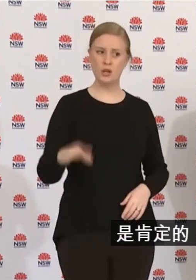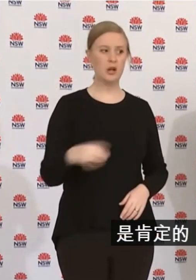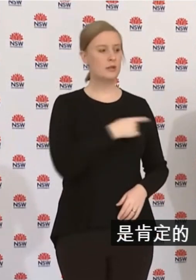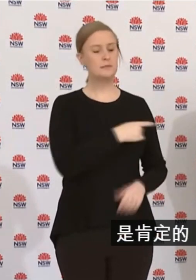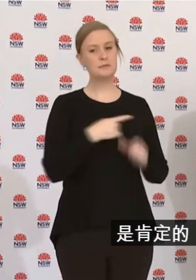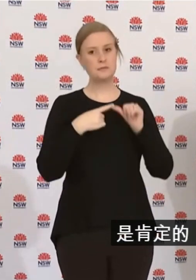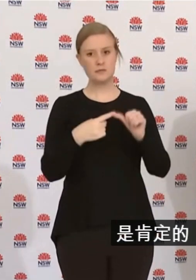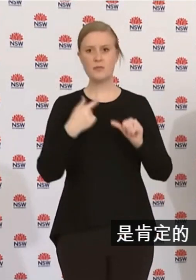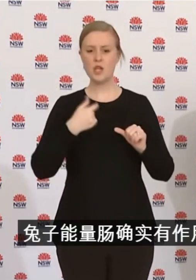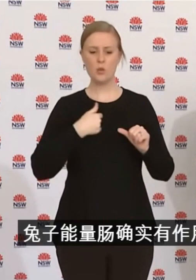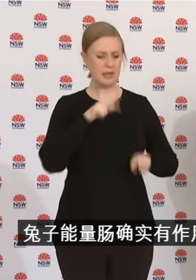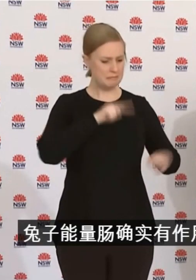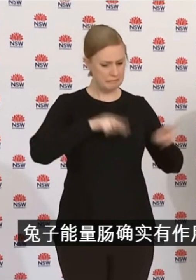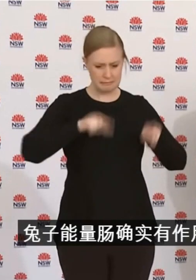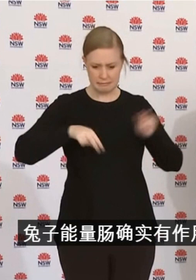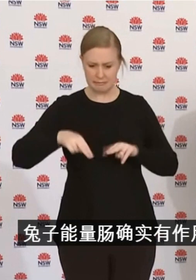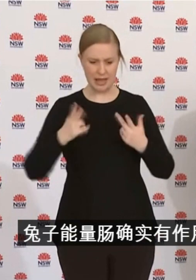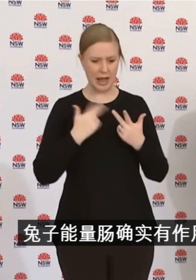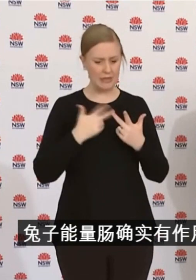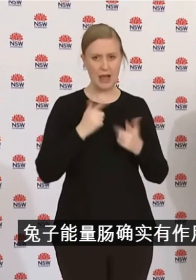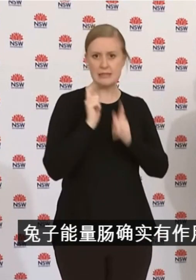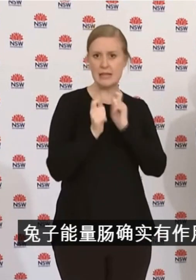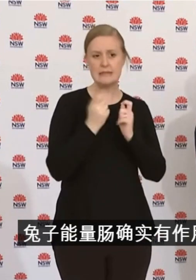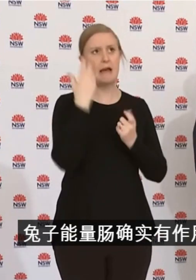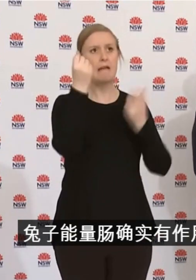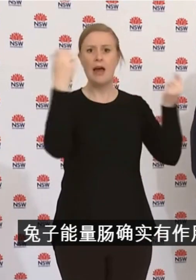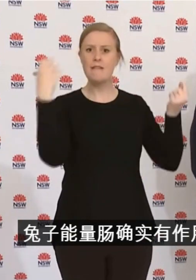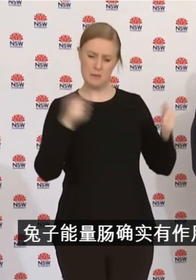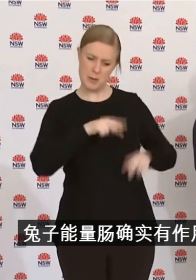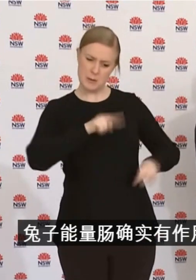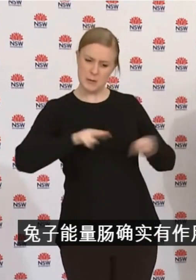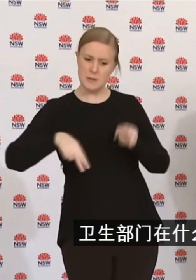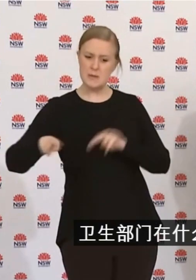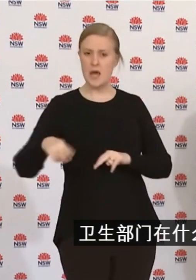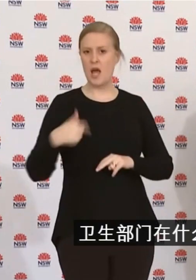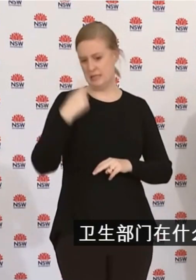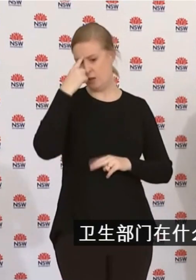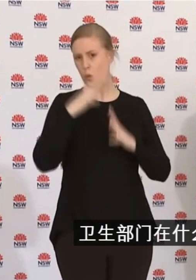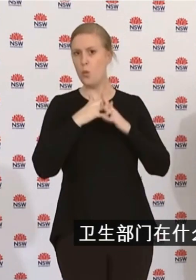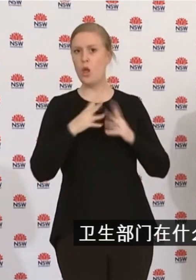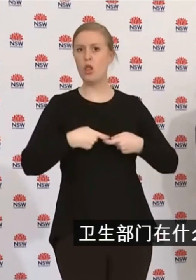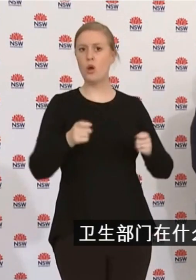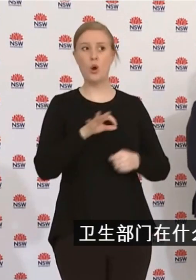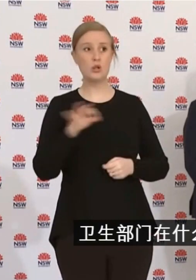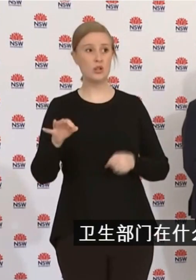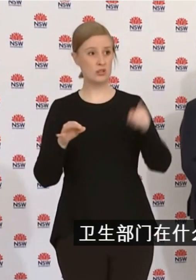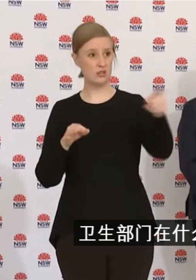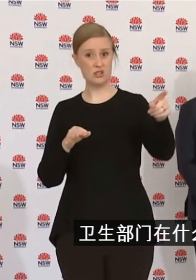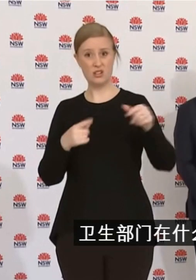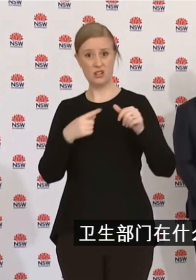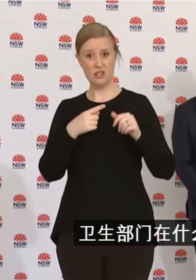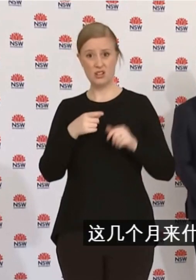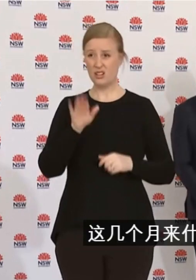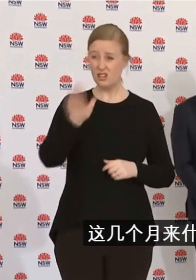it may well be that down the track that rapid antigen testing does have a role, but we will... 163 cases, sir, in a national emergency. At what time? The